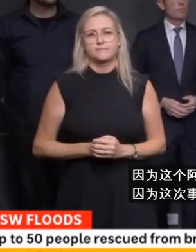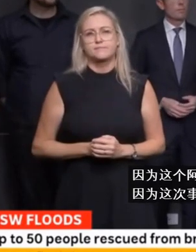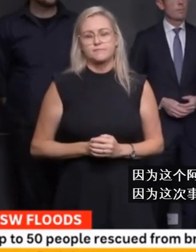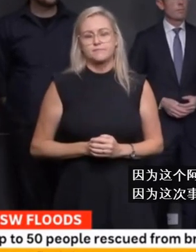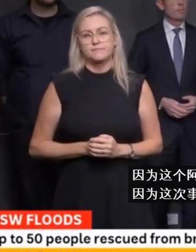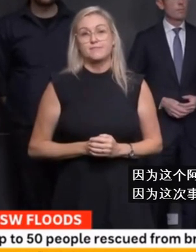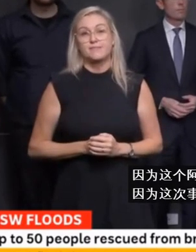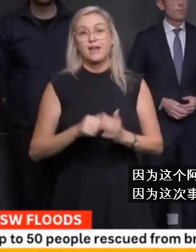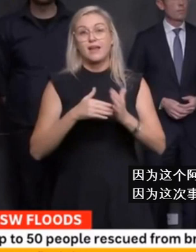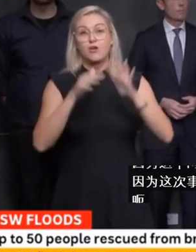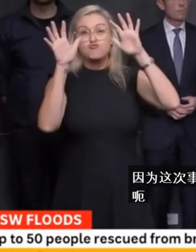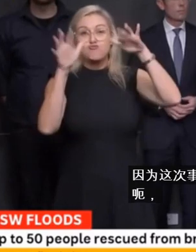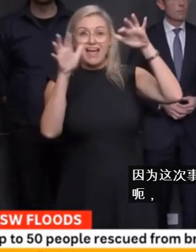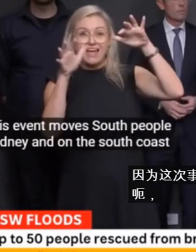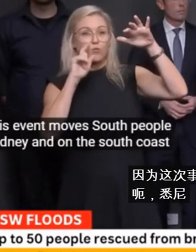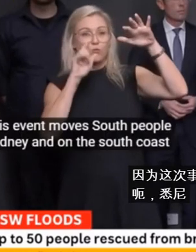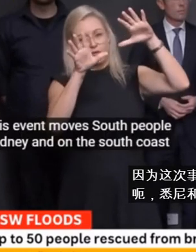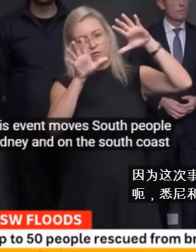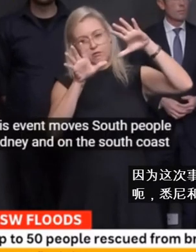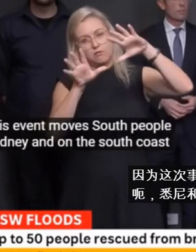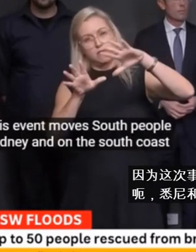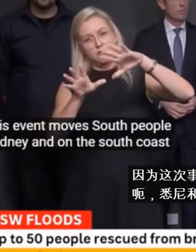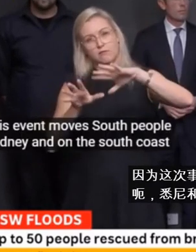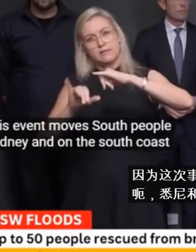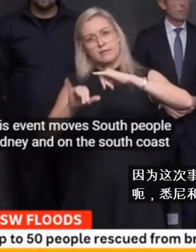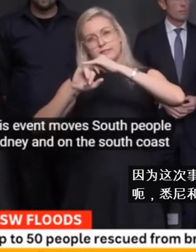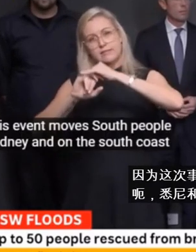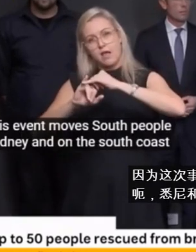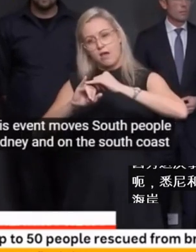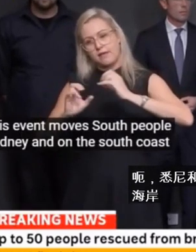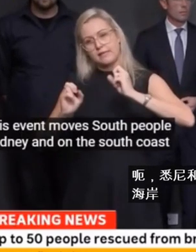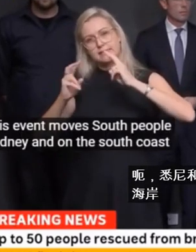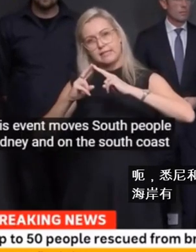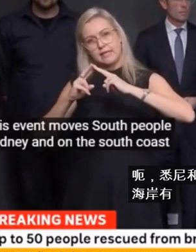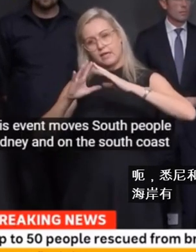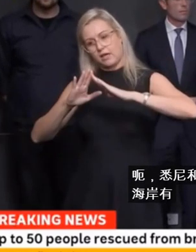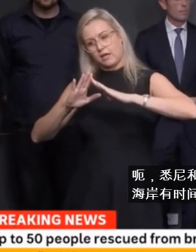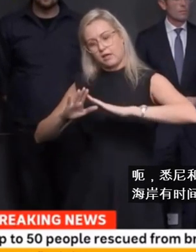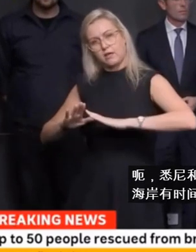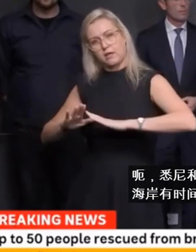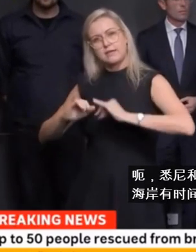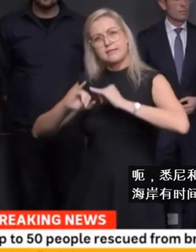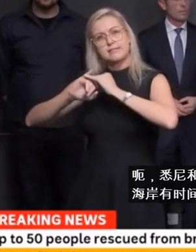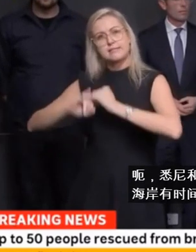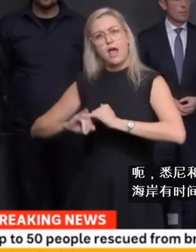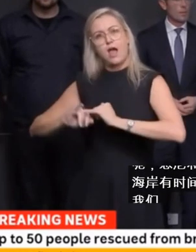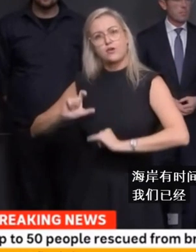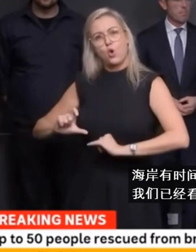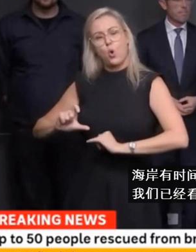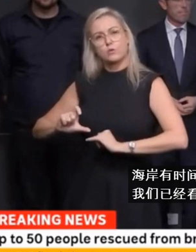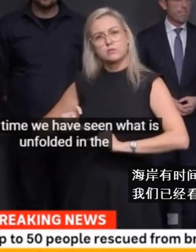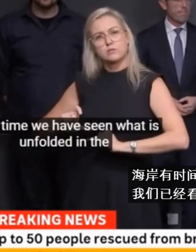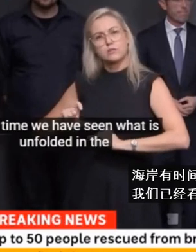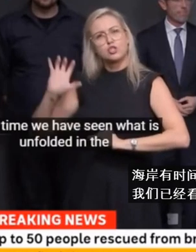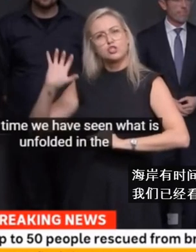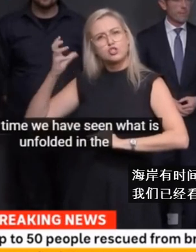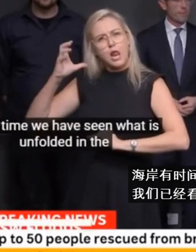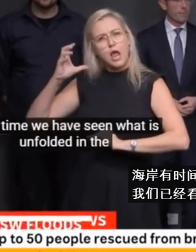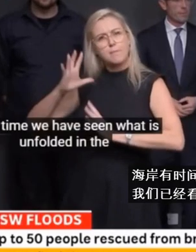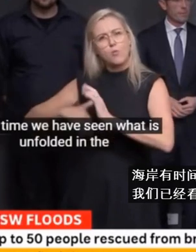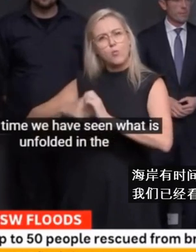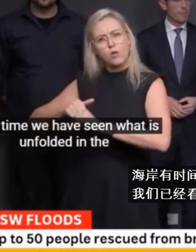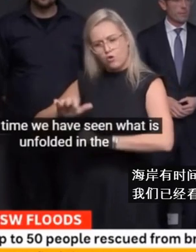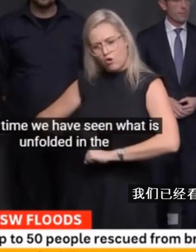event moves south, people in Sydney and on the South Coast have time. We have seen what